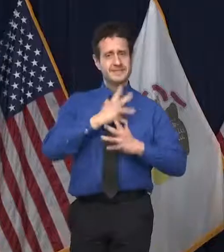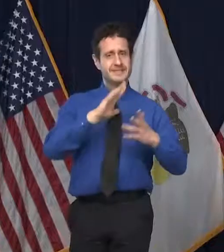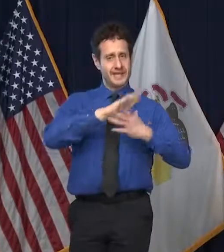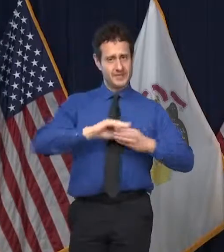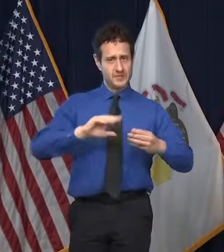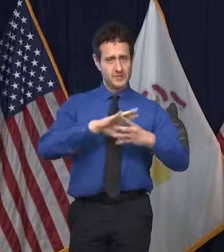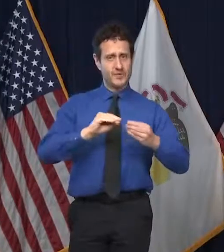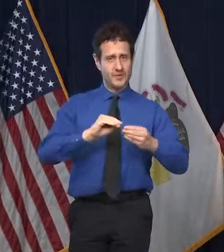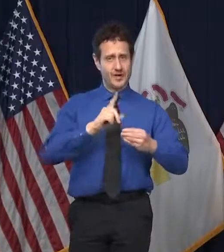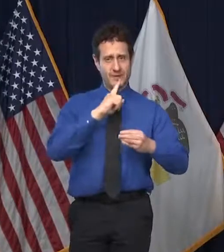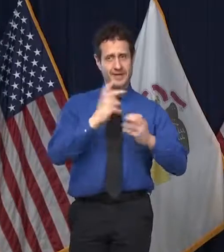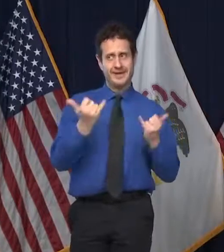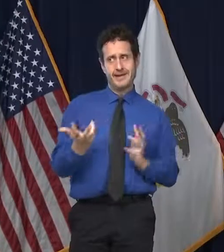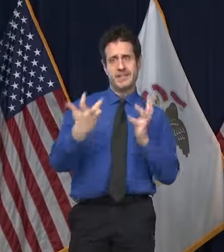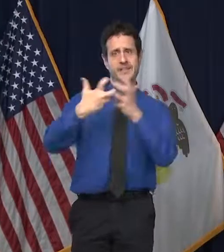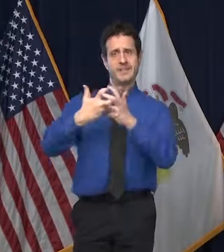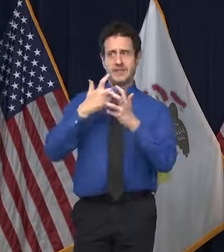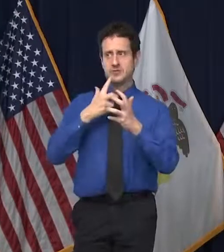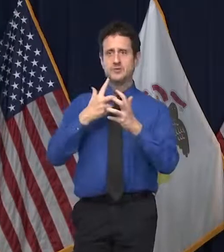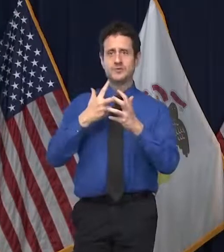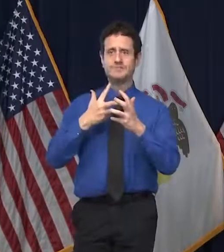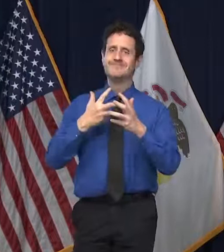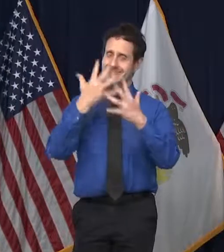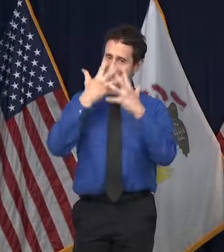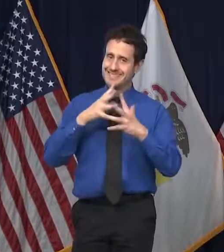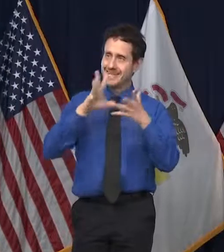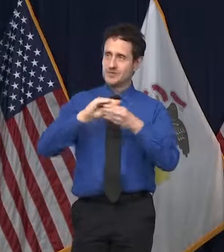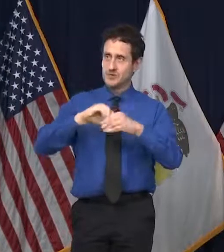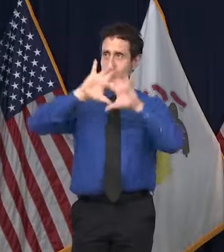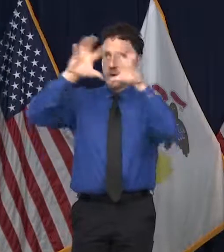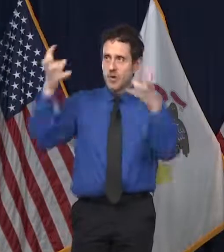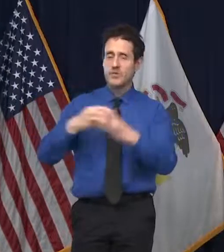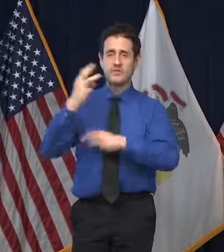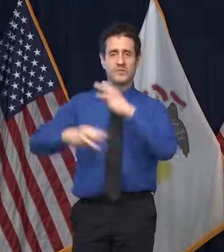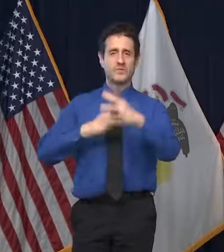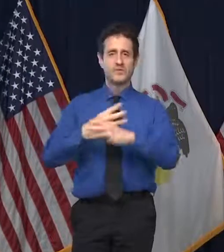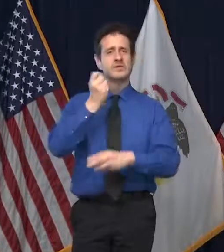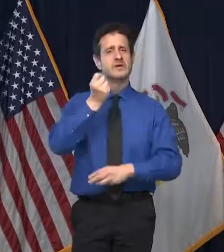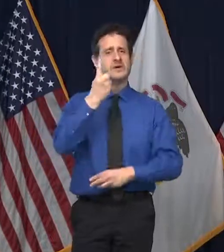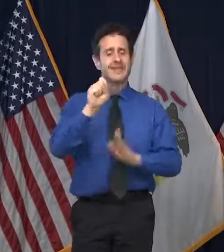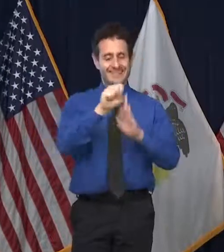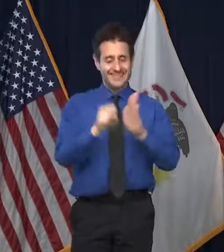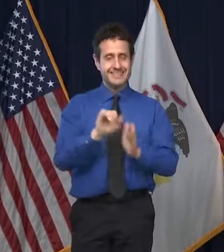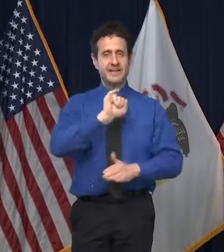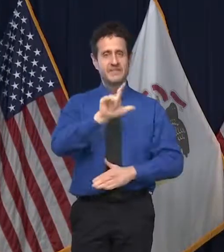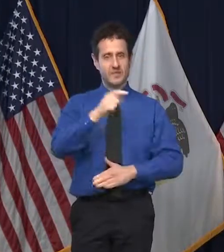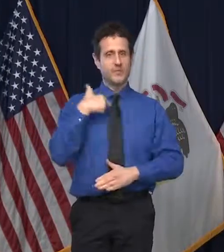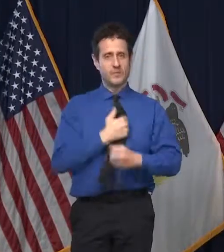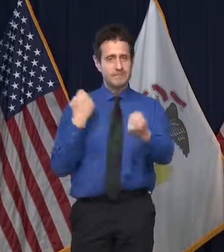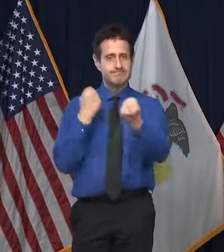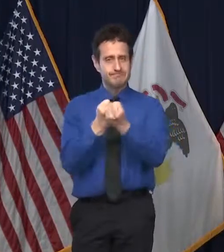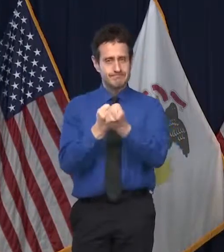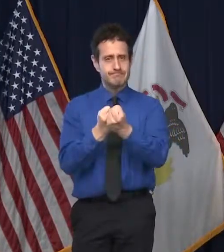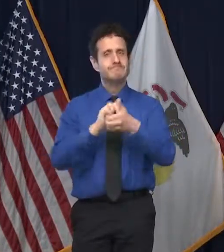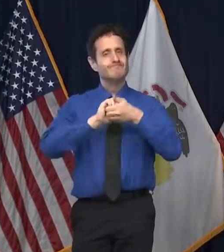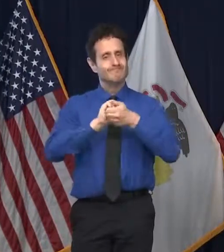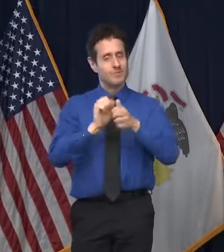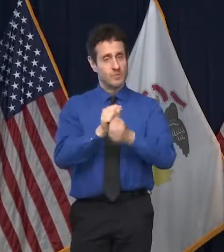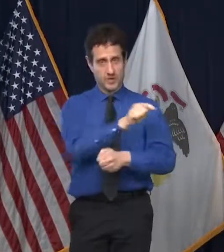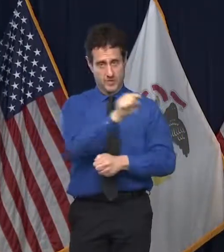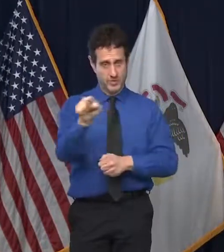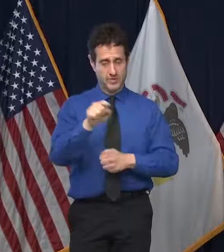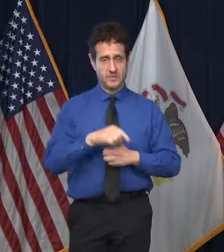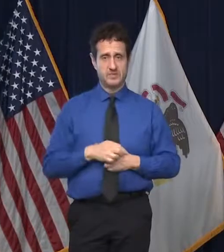folded into this public one. Please know that the state of Illinois stands with you. We won't